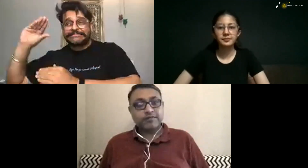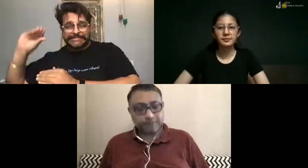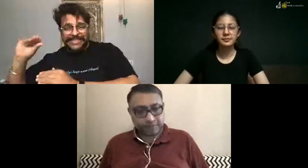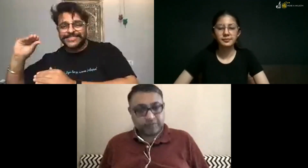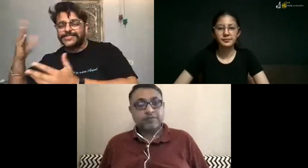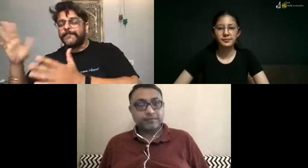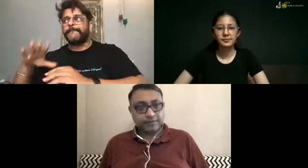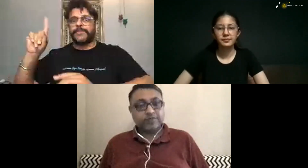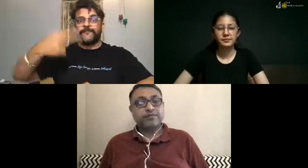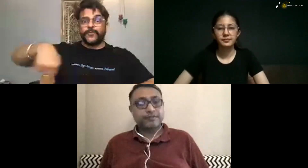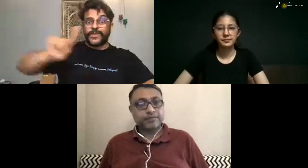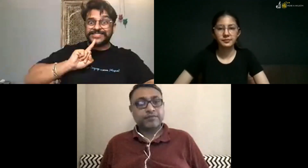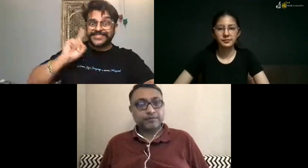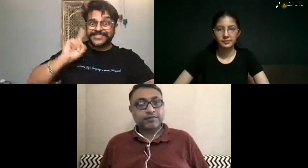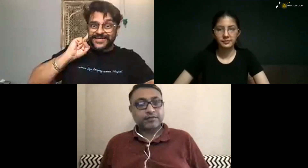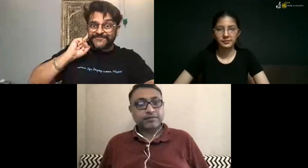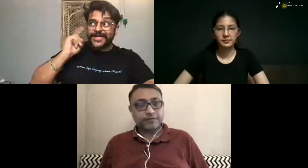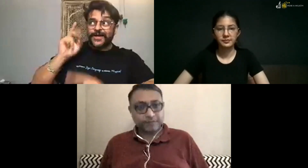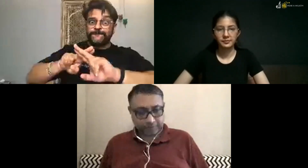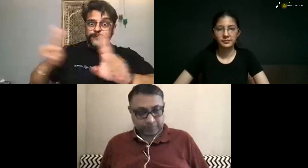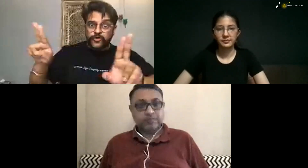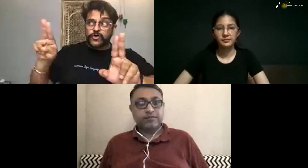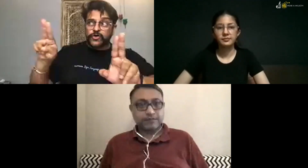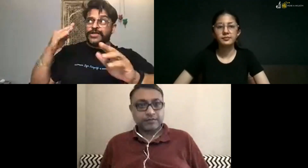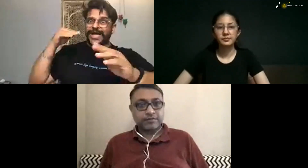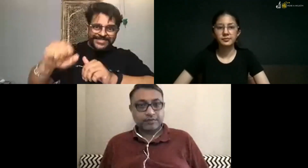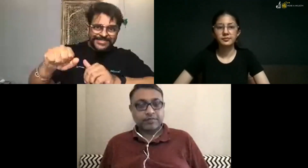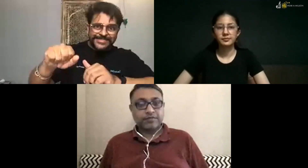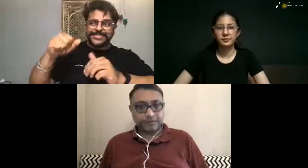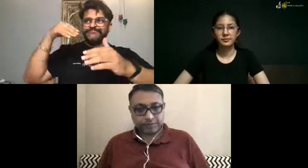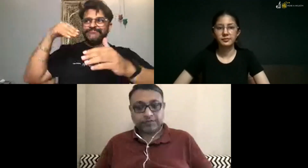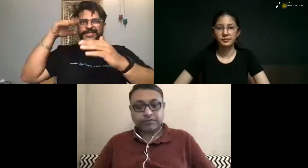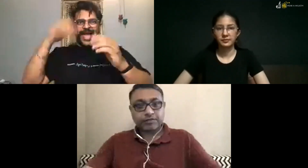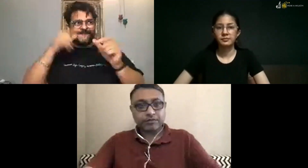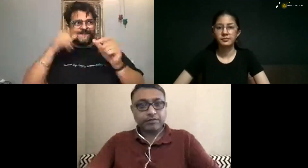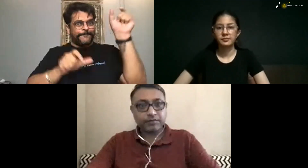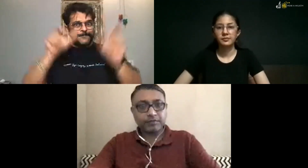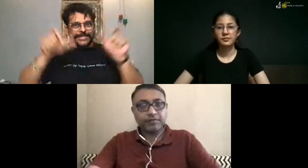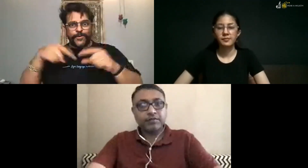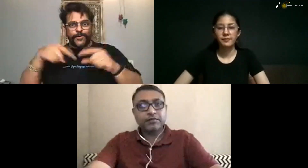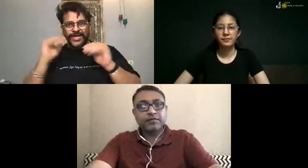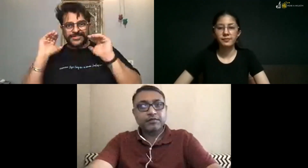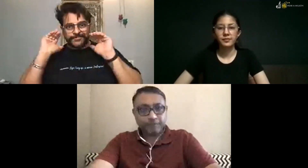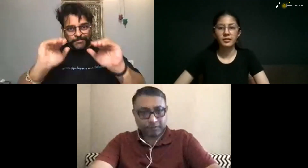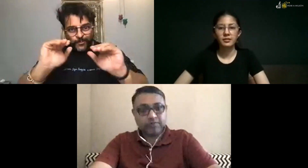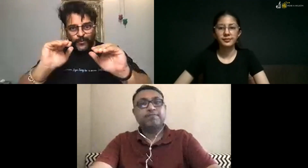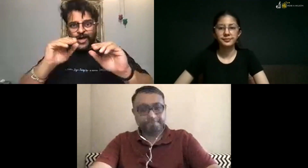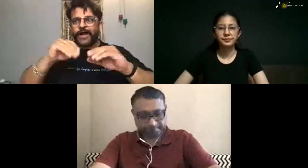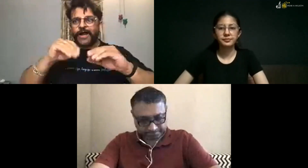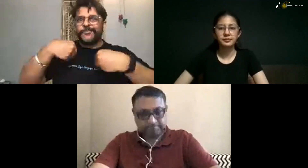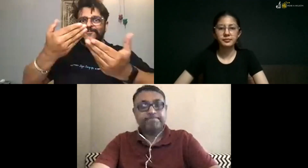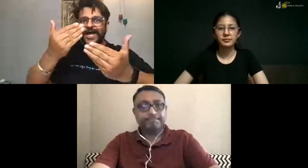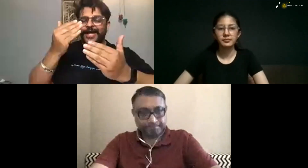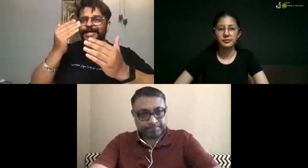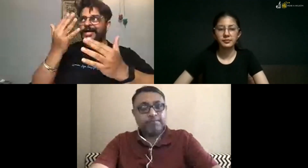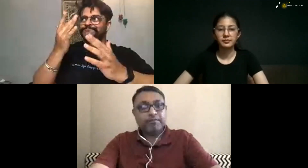so many incubators, even for persons with disabilities. There was less, but for the deaf, a fully accessible incubator where people who